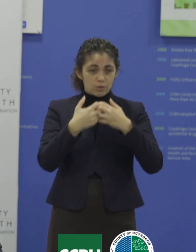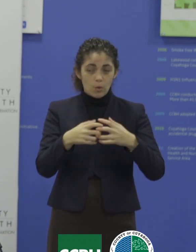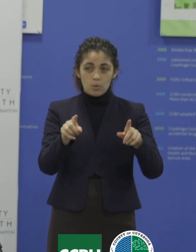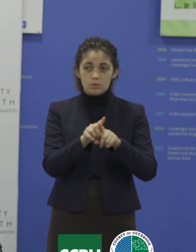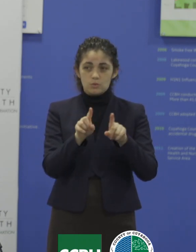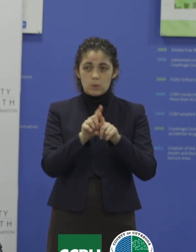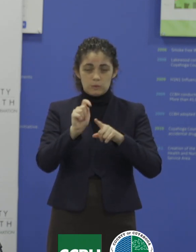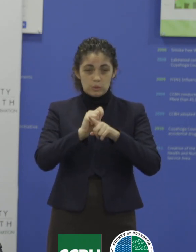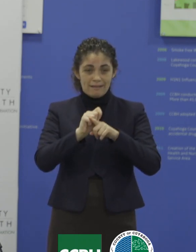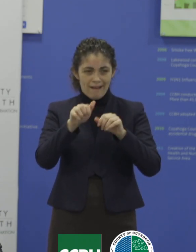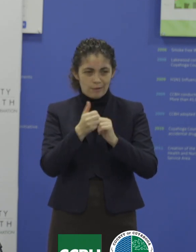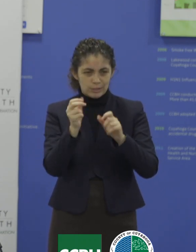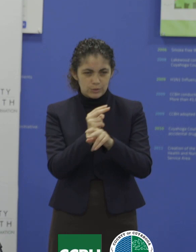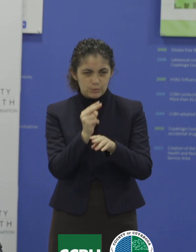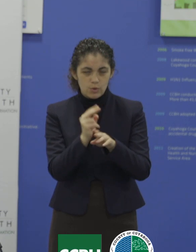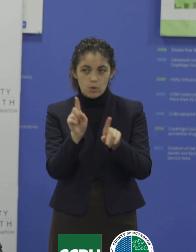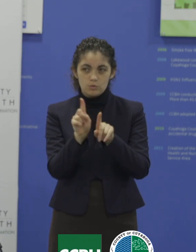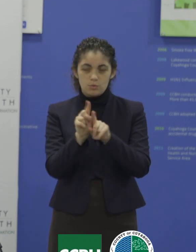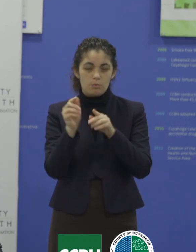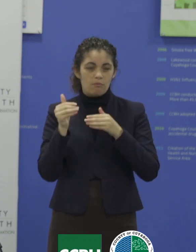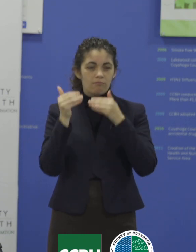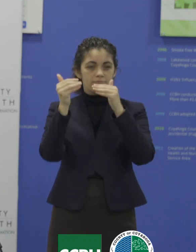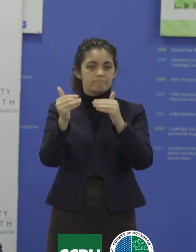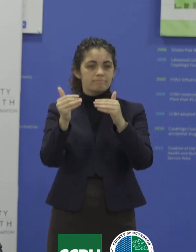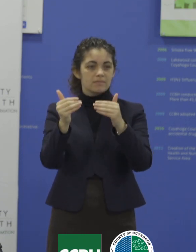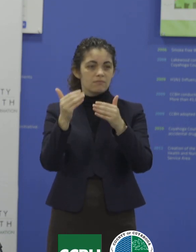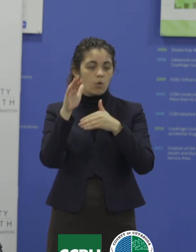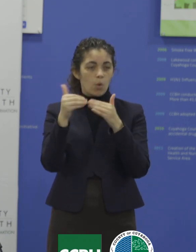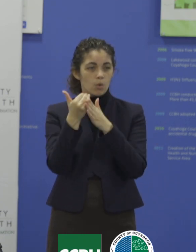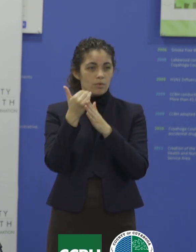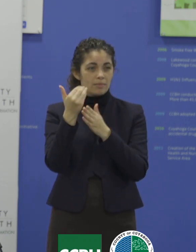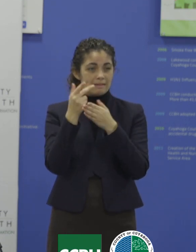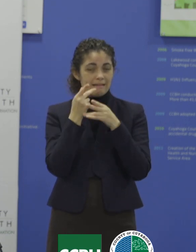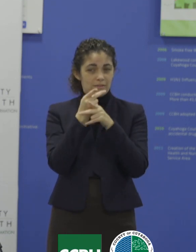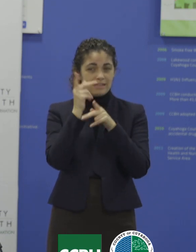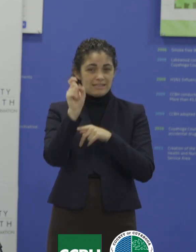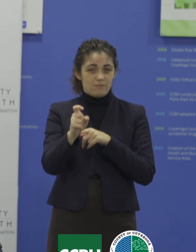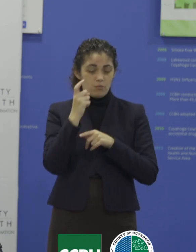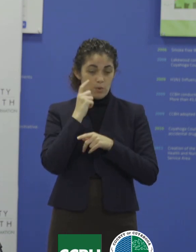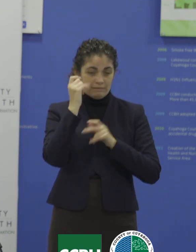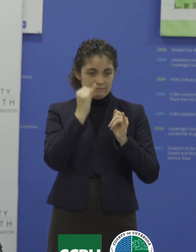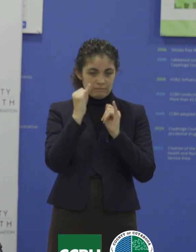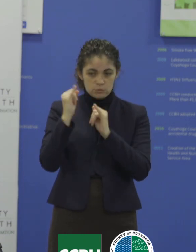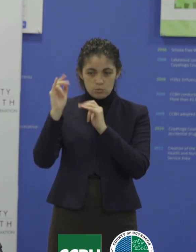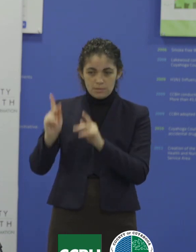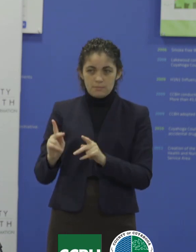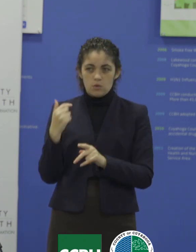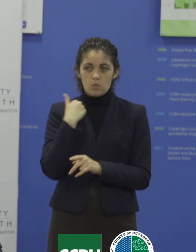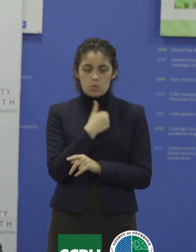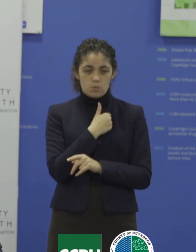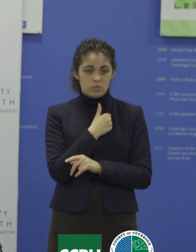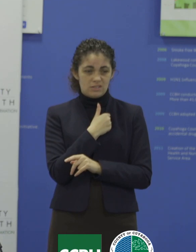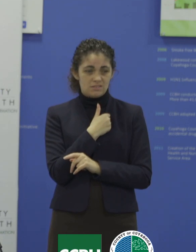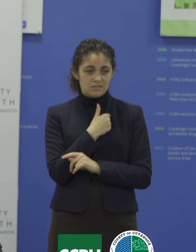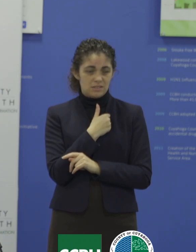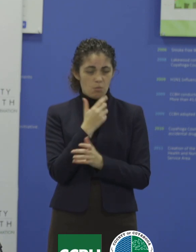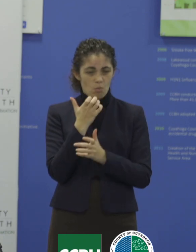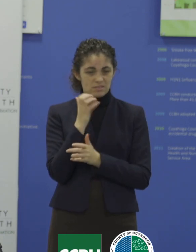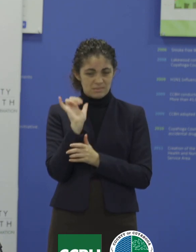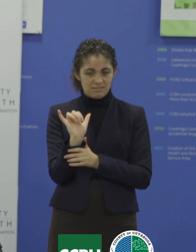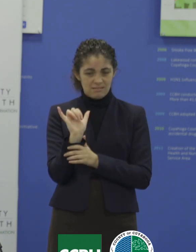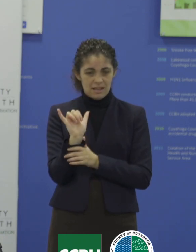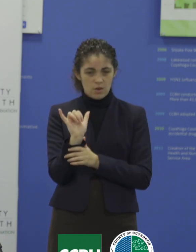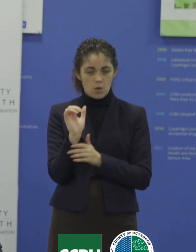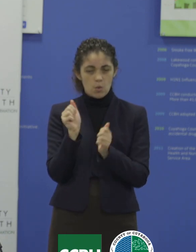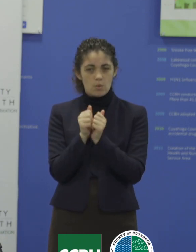people trained to run them and provide the level of care needed for each of these folks. So the question is about, are we where we would want to be with